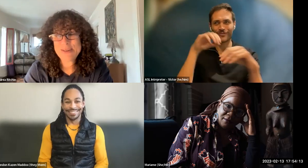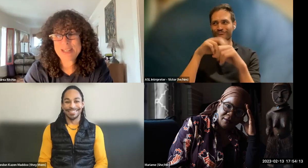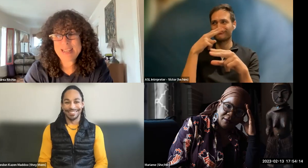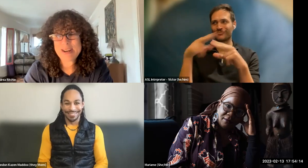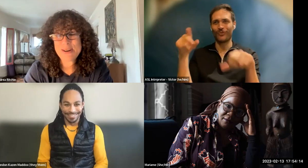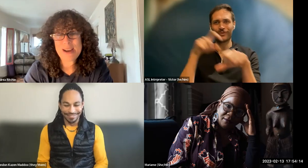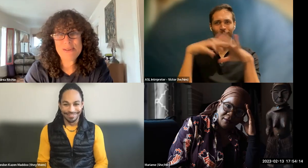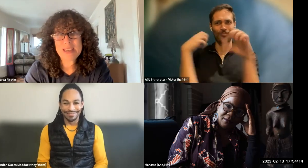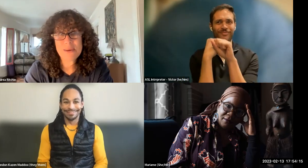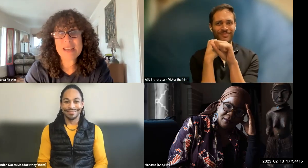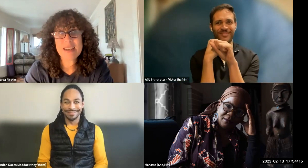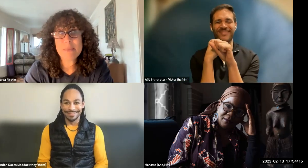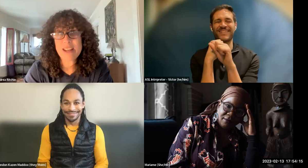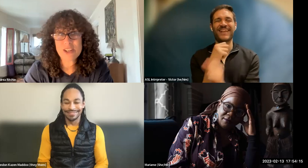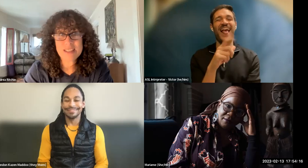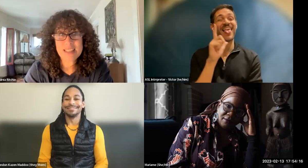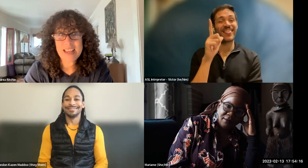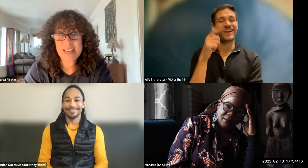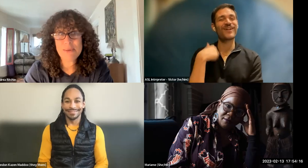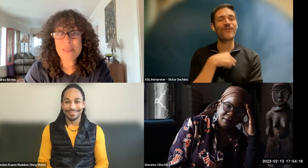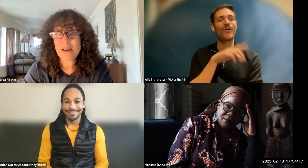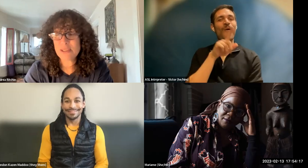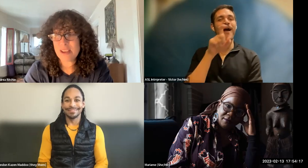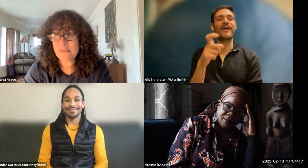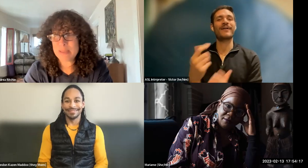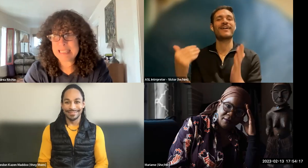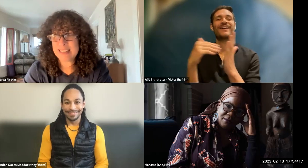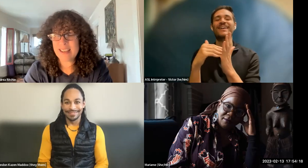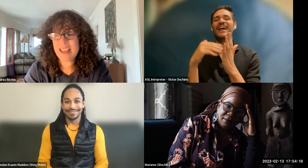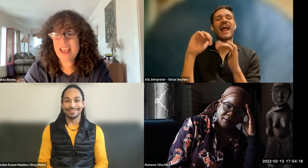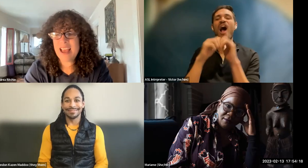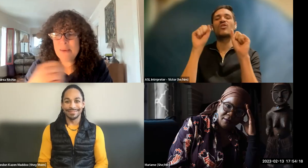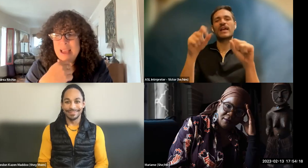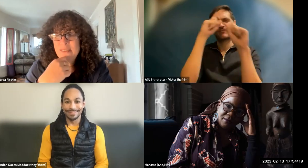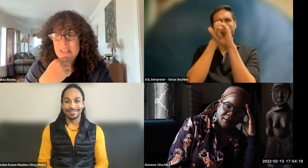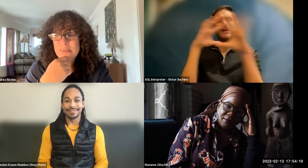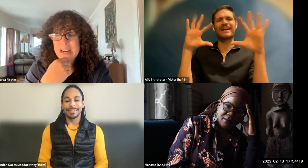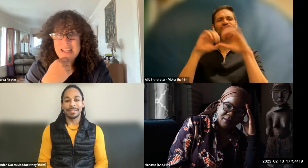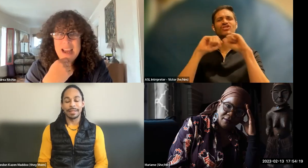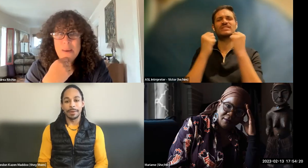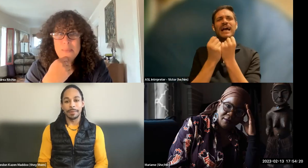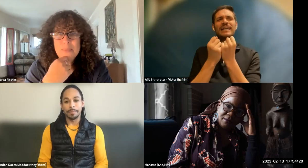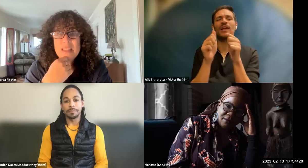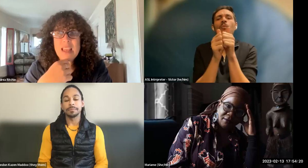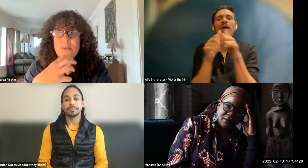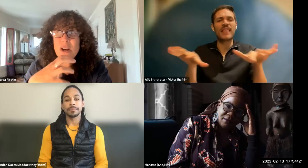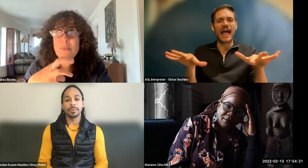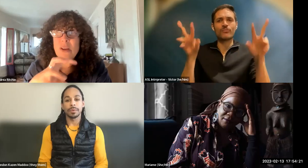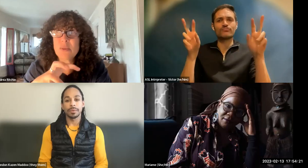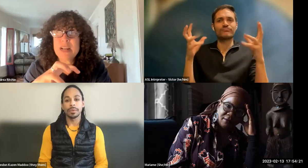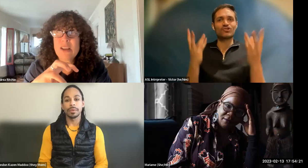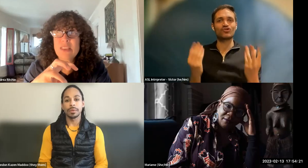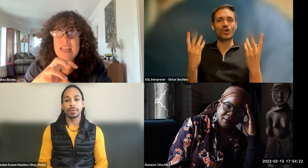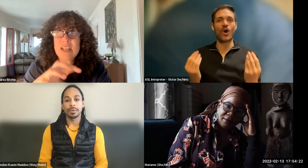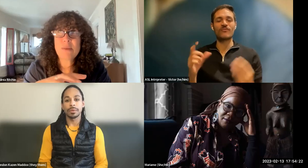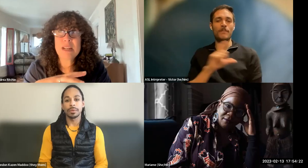to you to hear how you think we can imagine a society without soft policing after the break. Want to